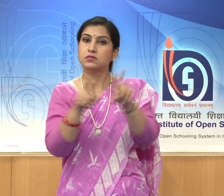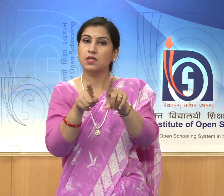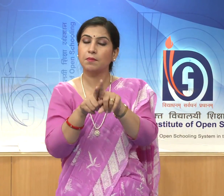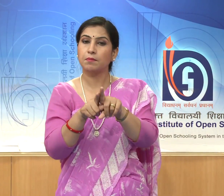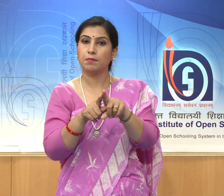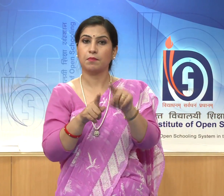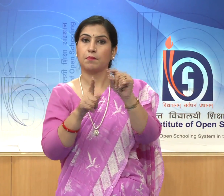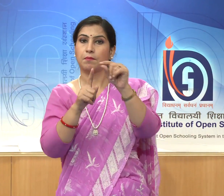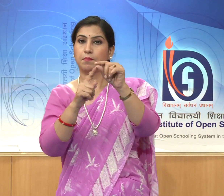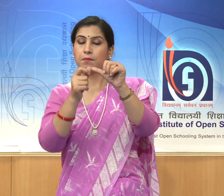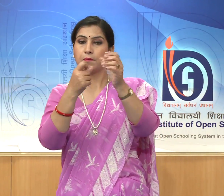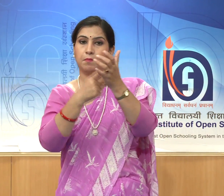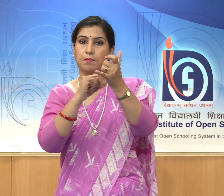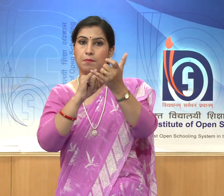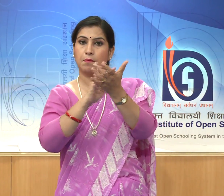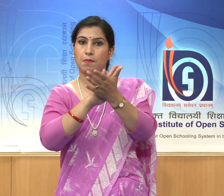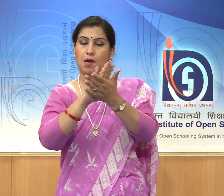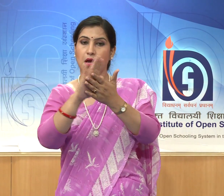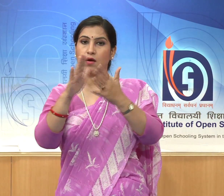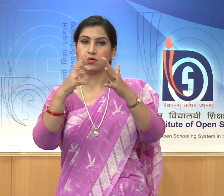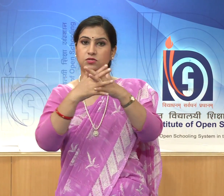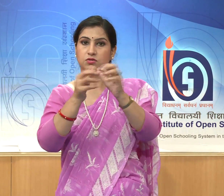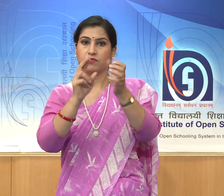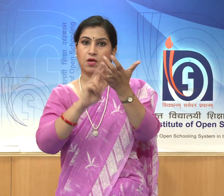like Parshvanath, Neminath,